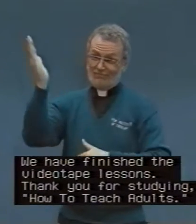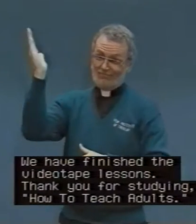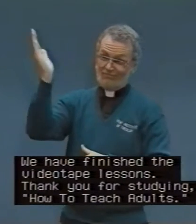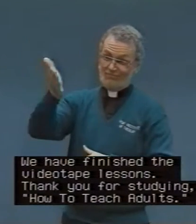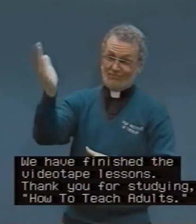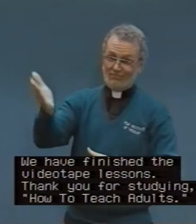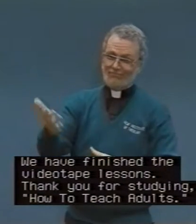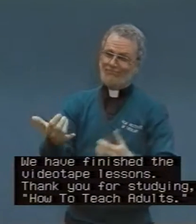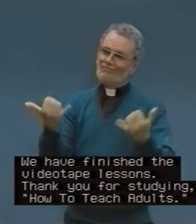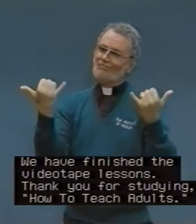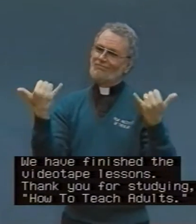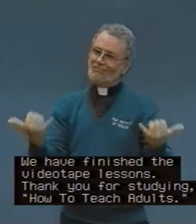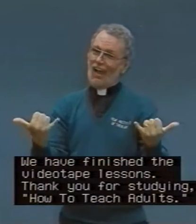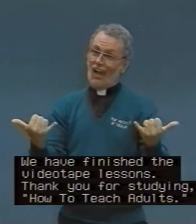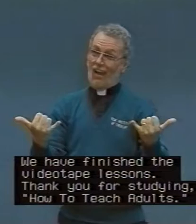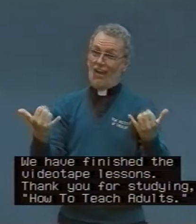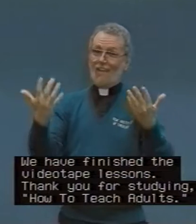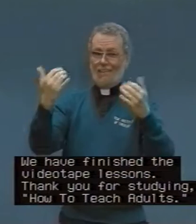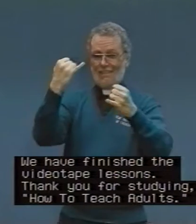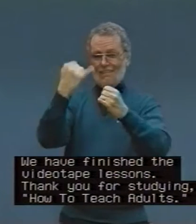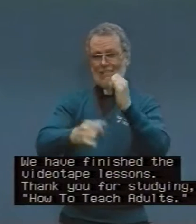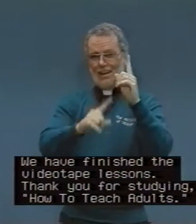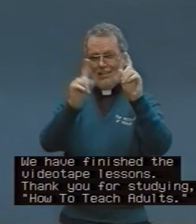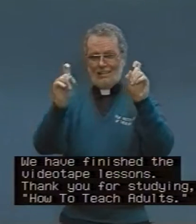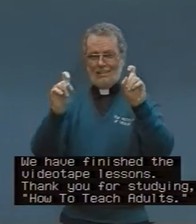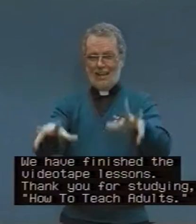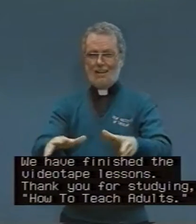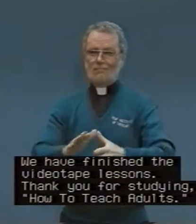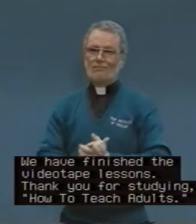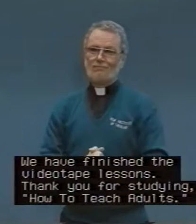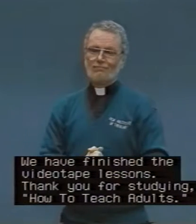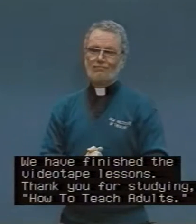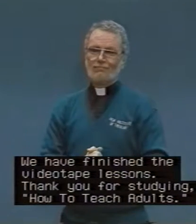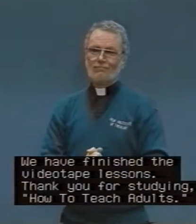We have finished the videotape lesson. Thank you for studying how to teach adults.